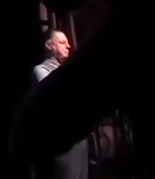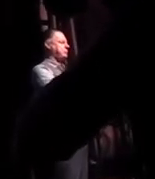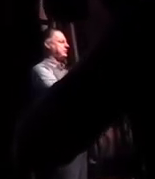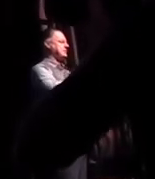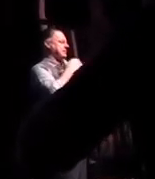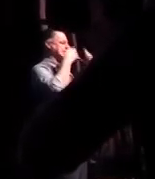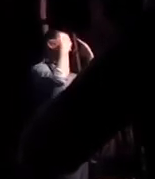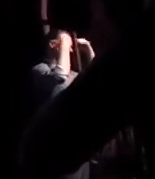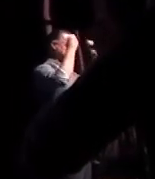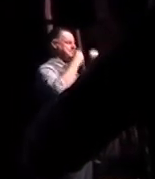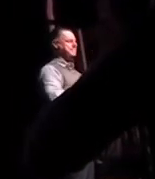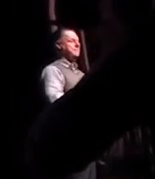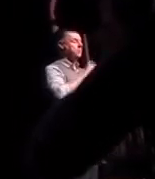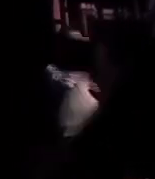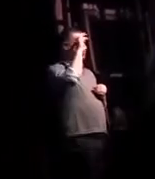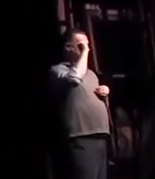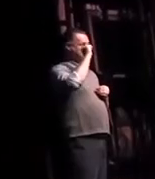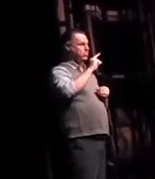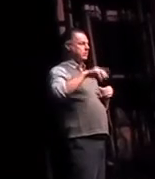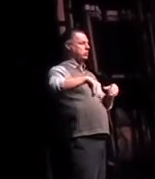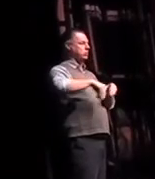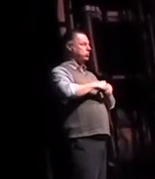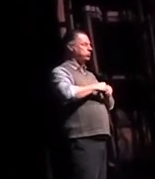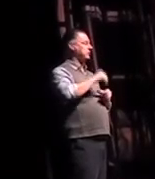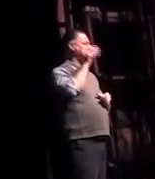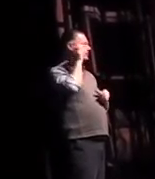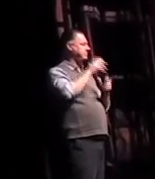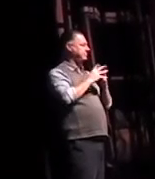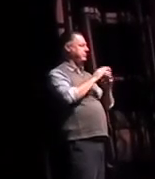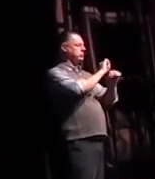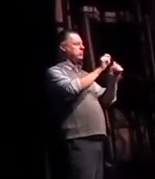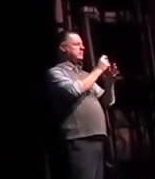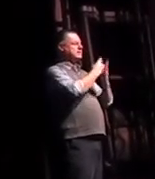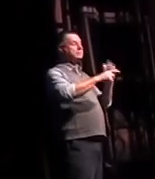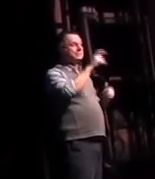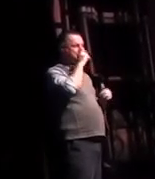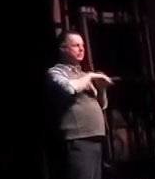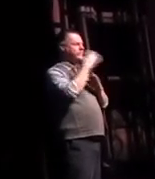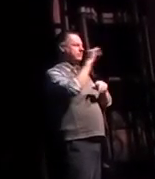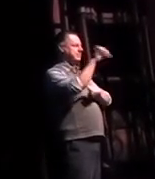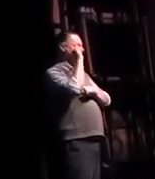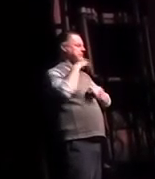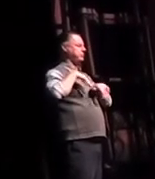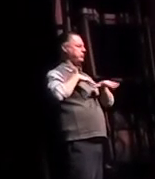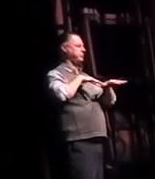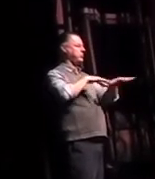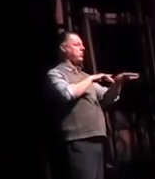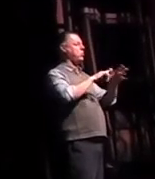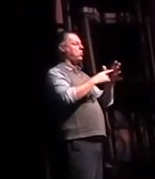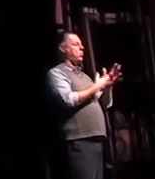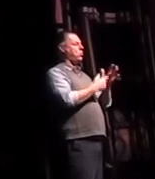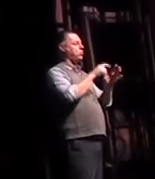Do not forget to include, to listen to, and value your disabled sisters in your feminist movement, or you're not a good,